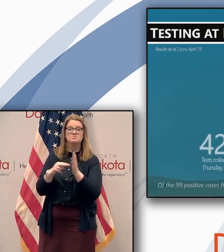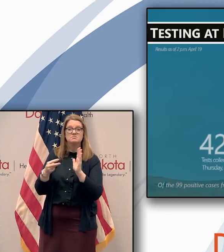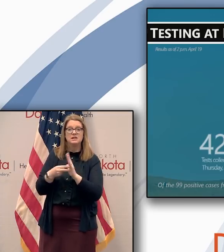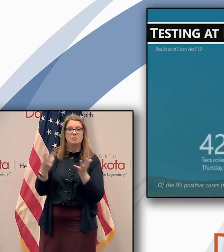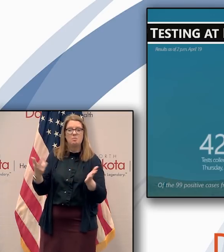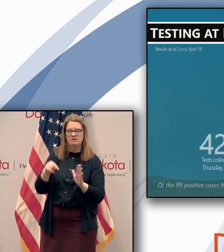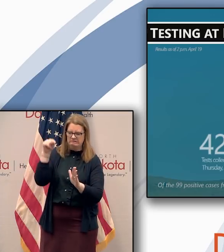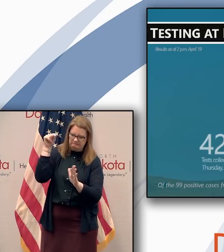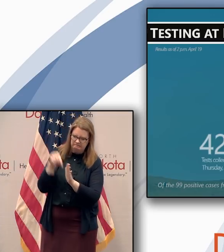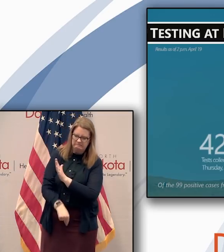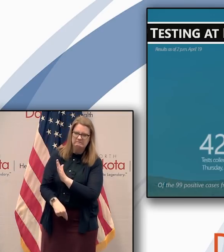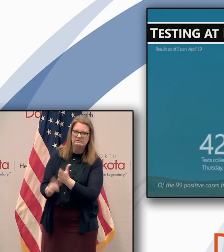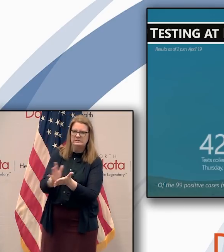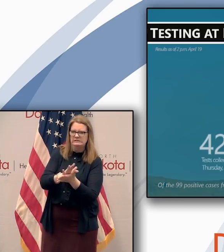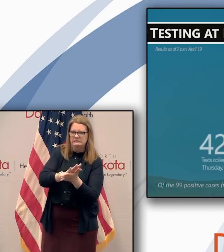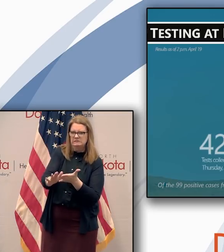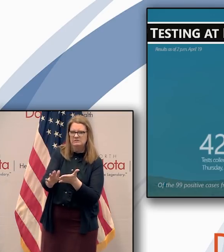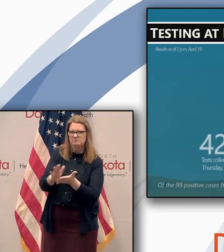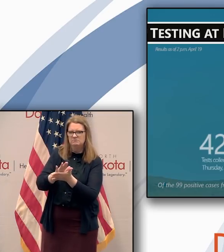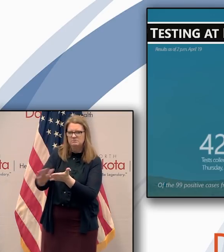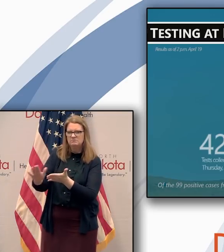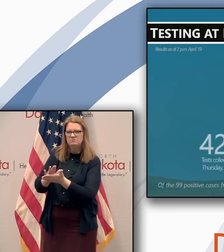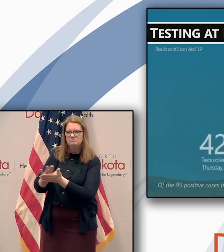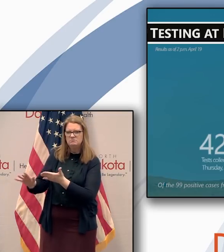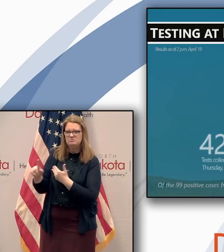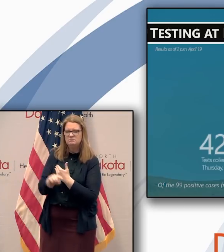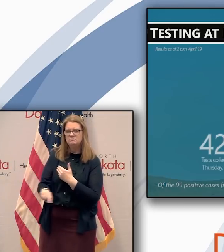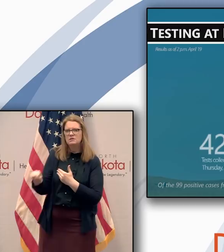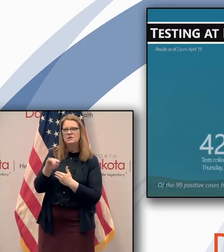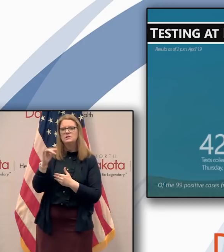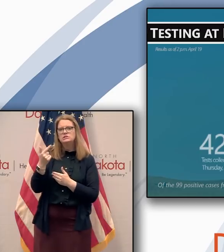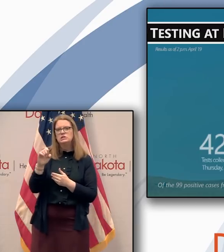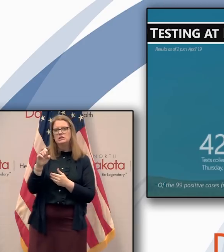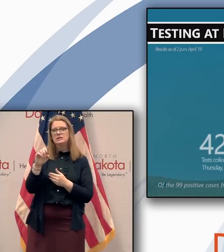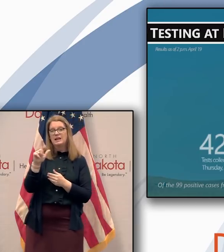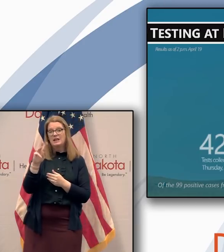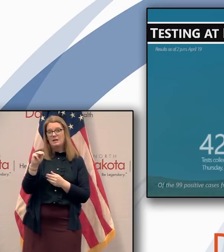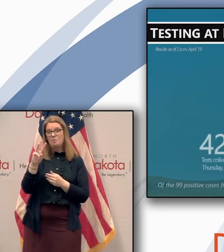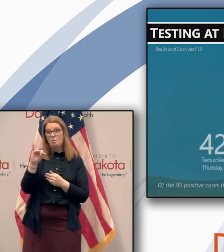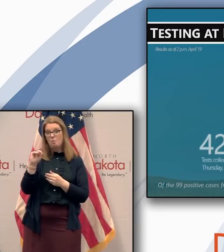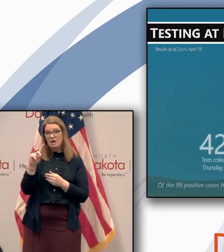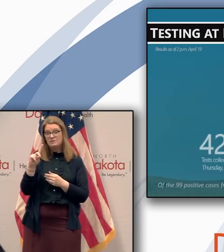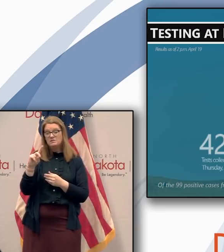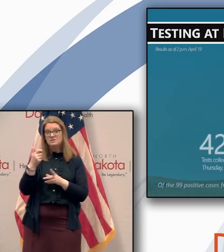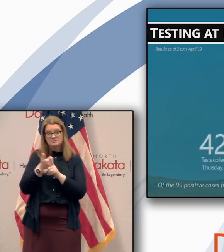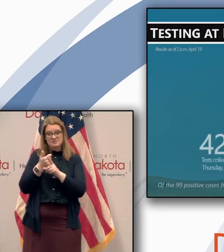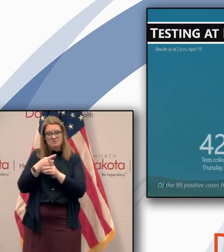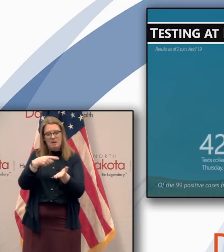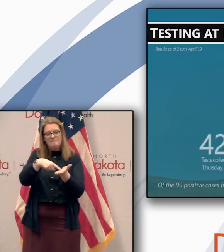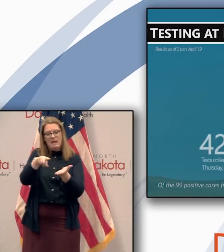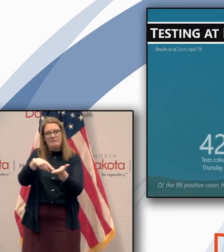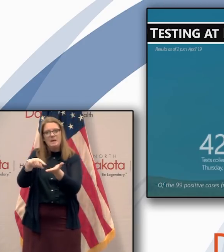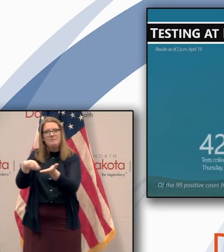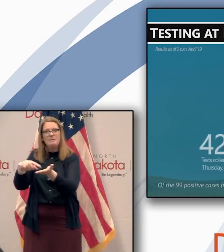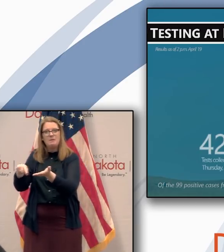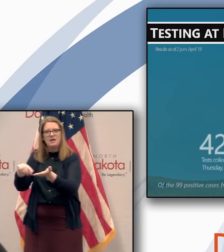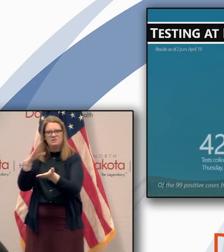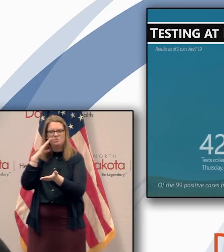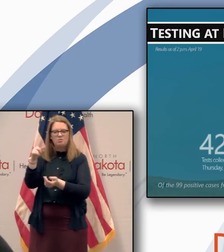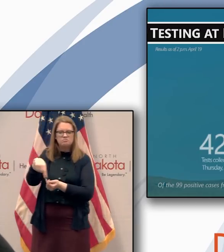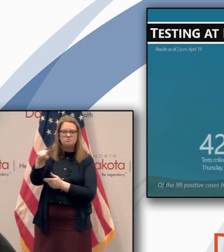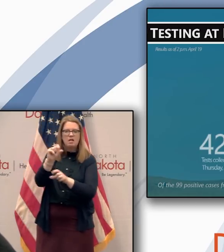intensive disinfection and cleaning of the plant. GE LM Wind Power is paying all of those employees while they're on this during this